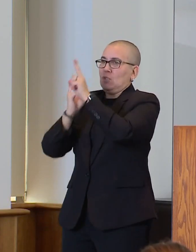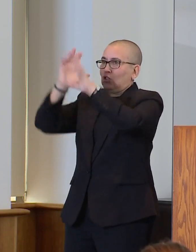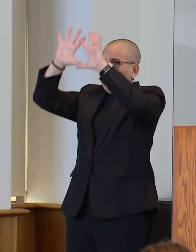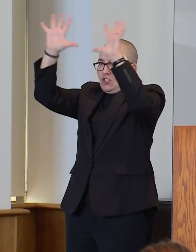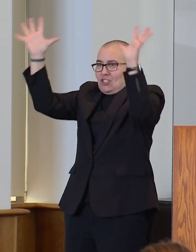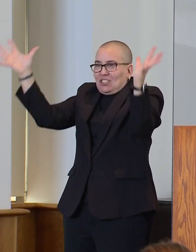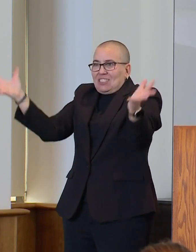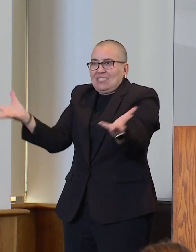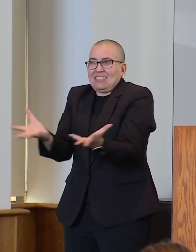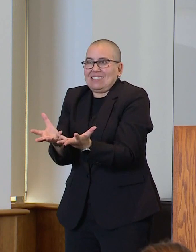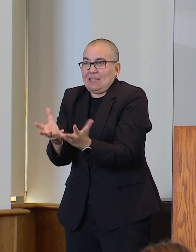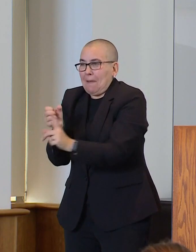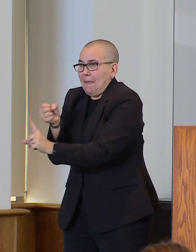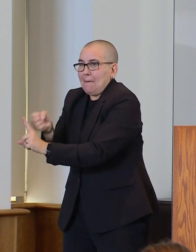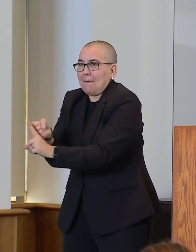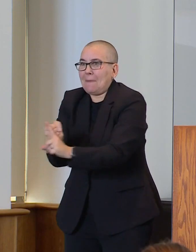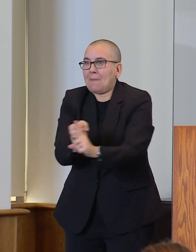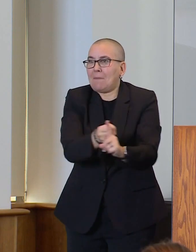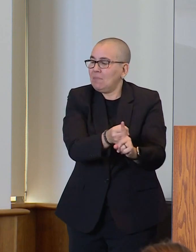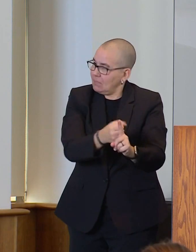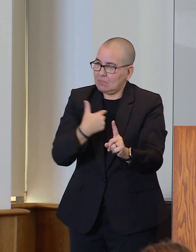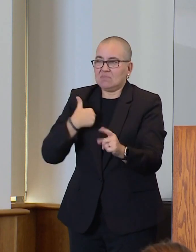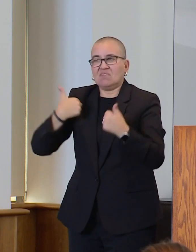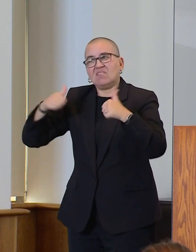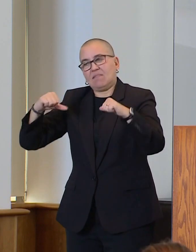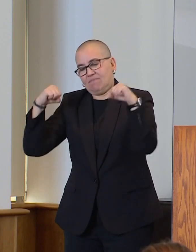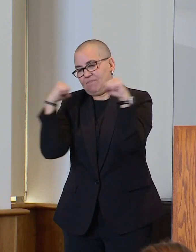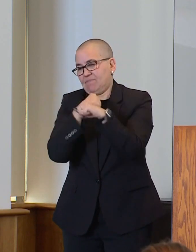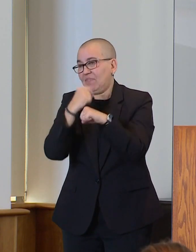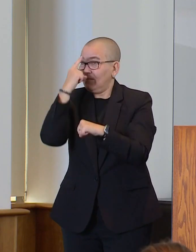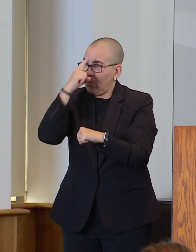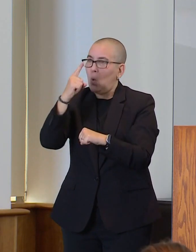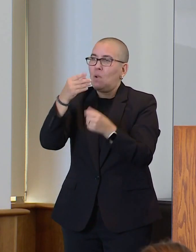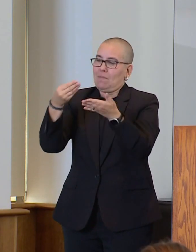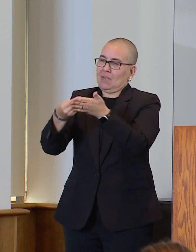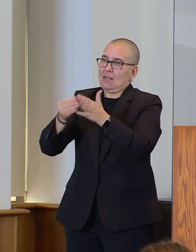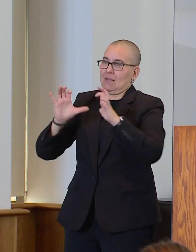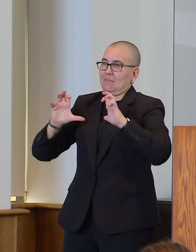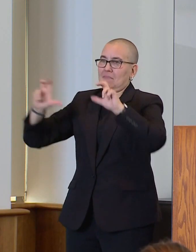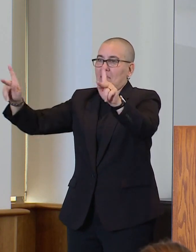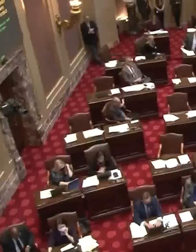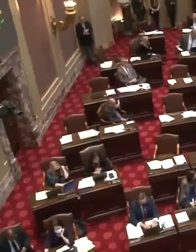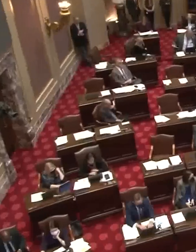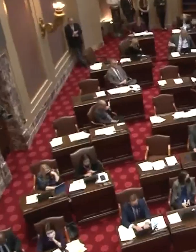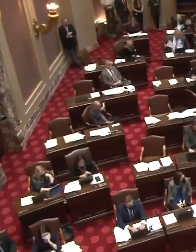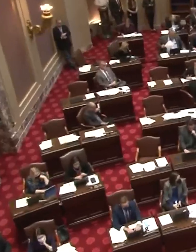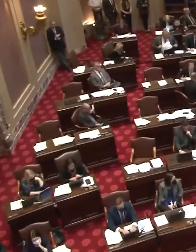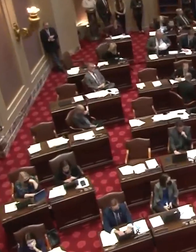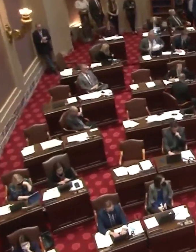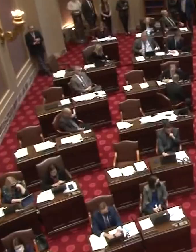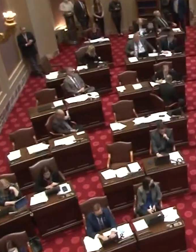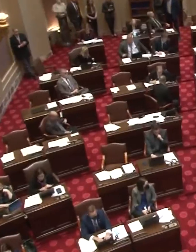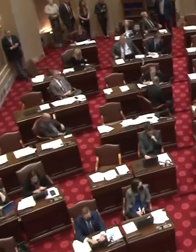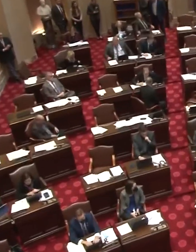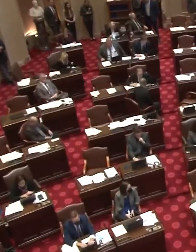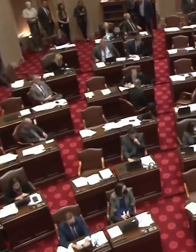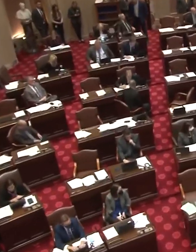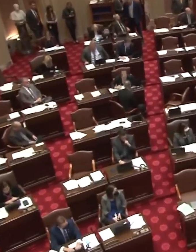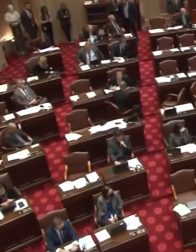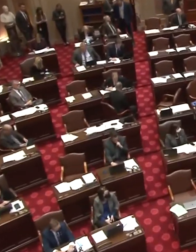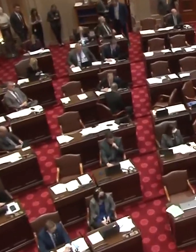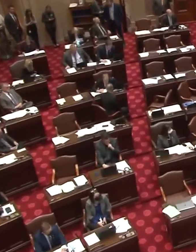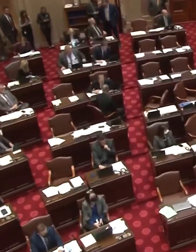going to advocate for direct checks sent back to people. I think the starting point would be that $1,000, $2,000 for family. DFL legislative leaders were